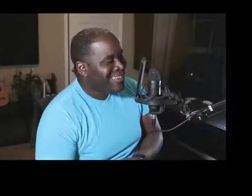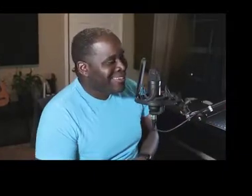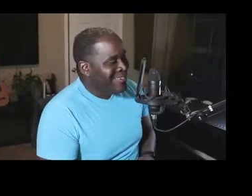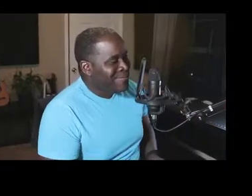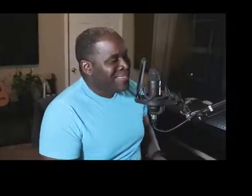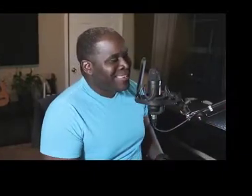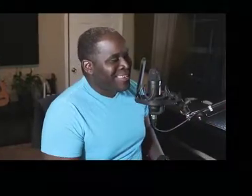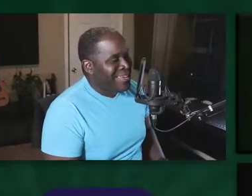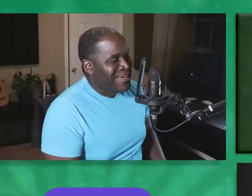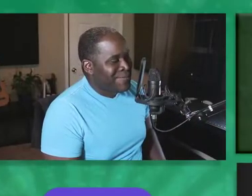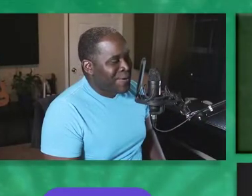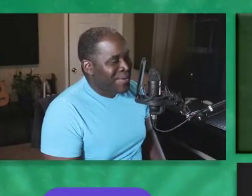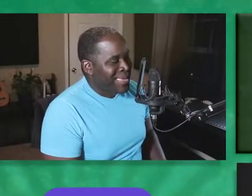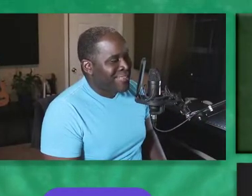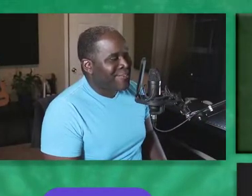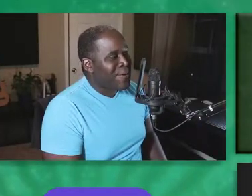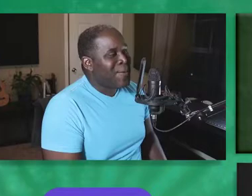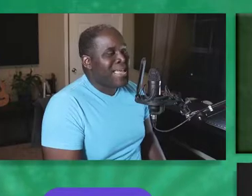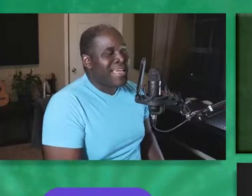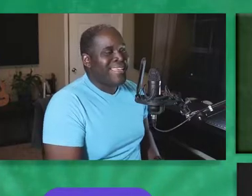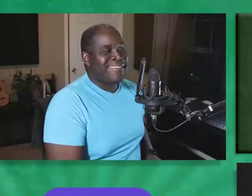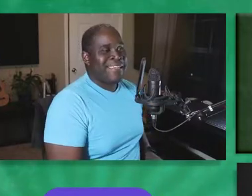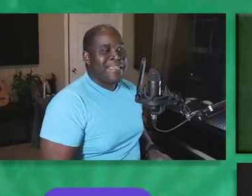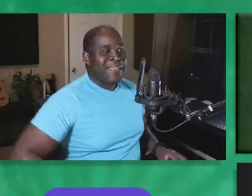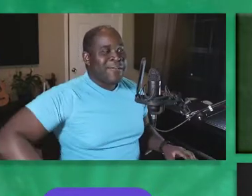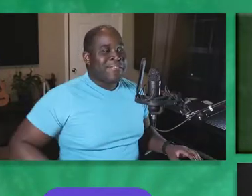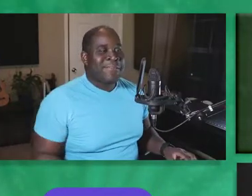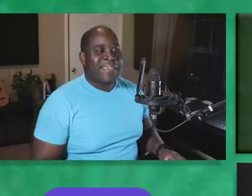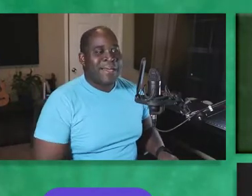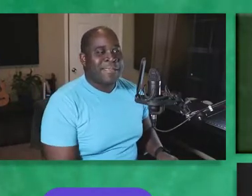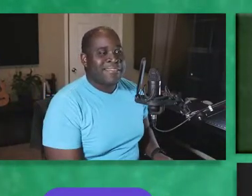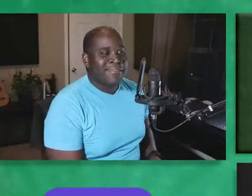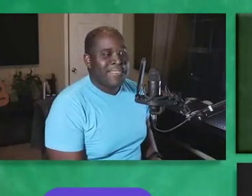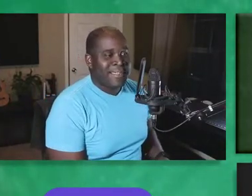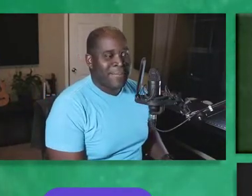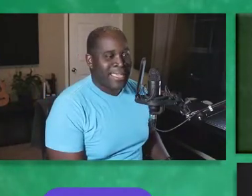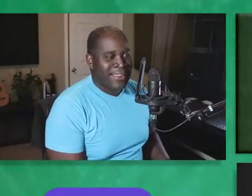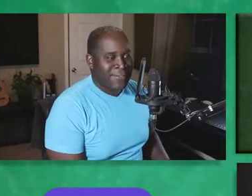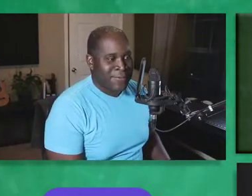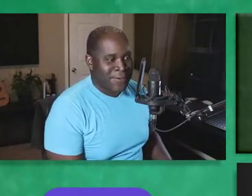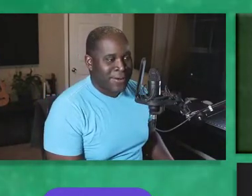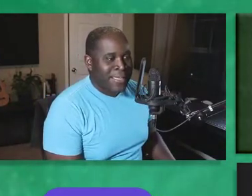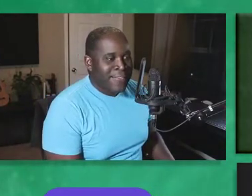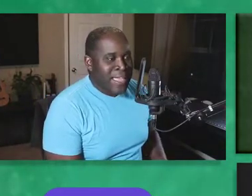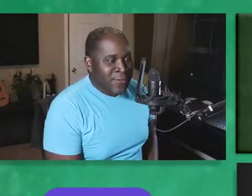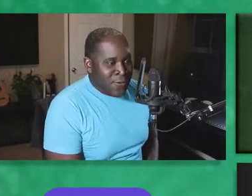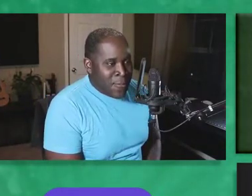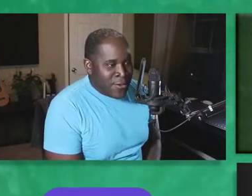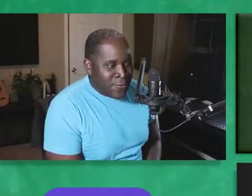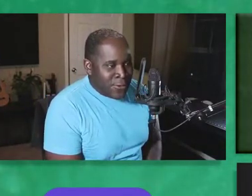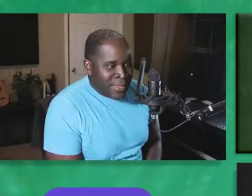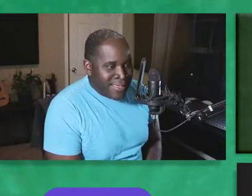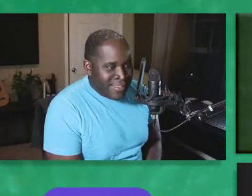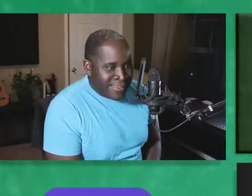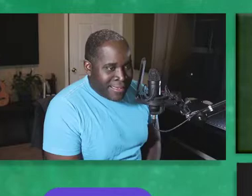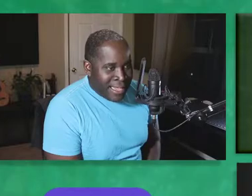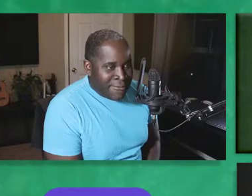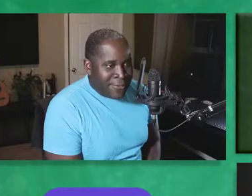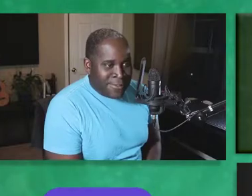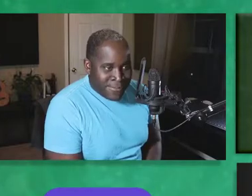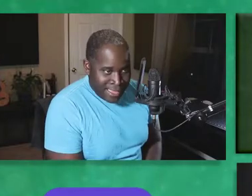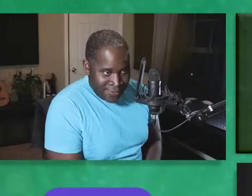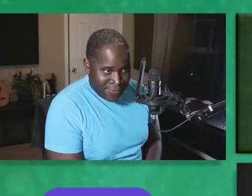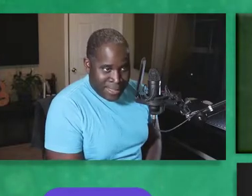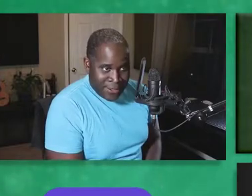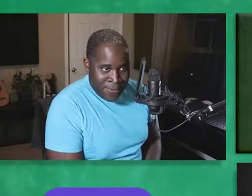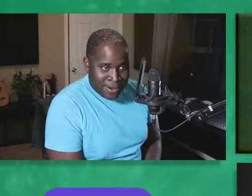The Love, the Love. Okay, so, guys, here's some of the comments that I've been getting so far. Thank you so much for doing this. I've